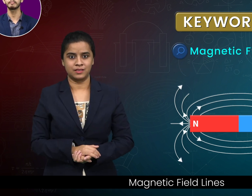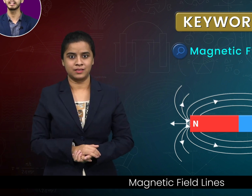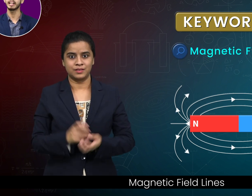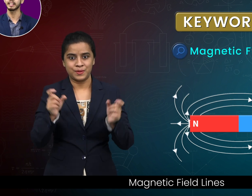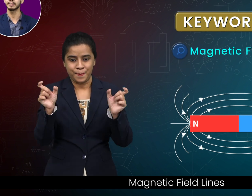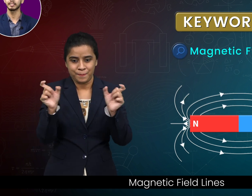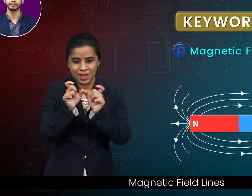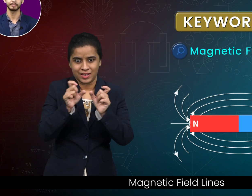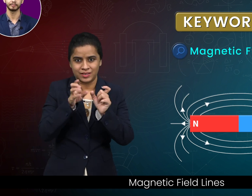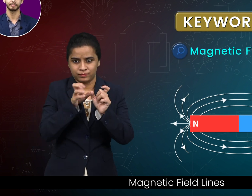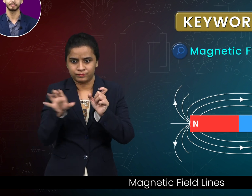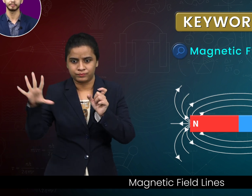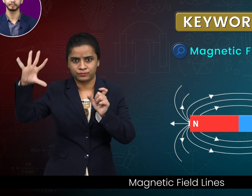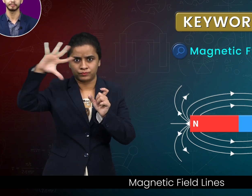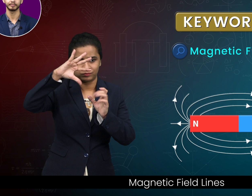magnetic field lines,